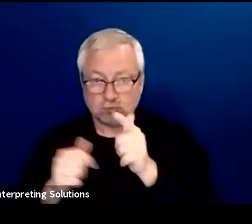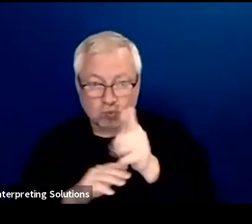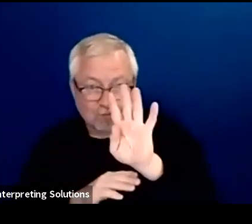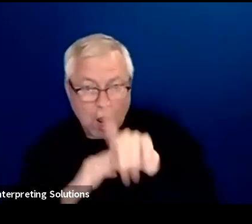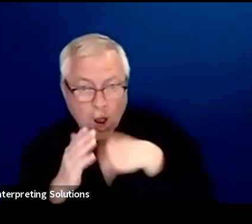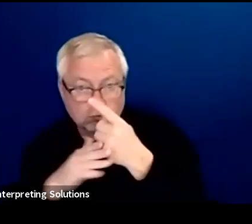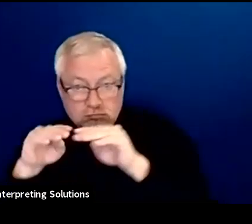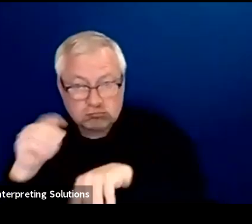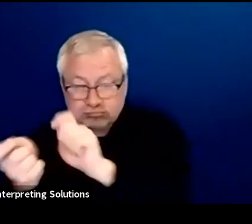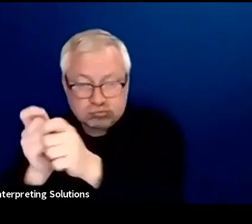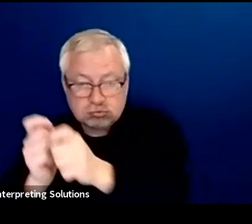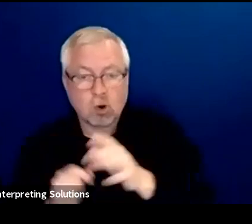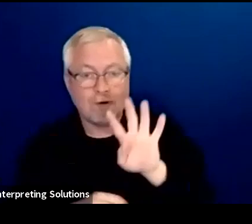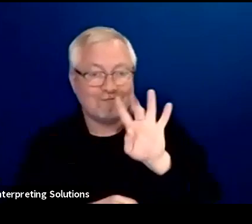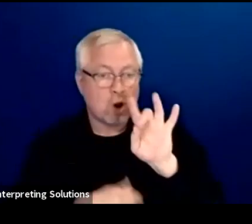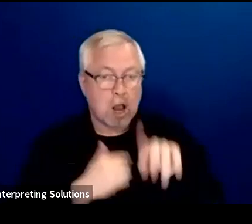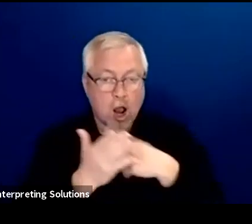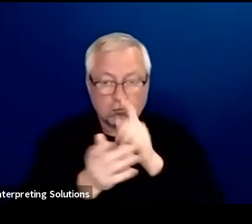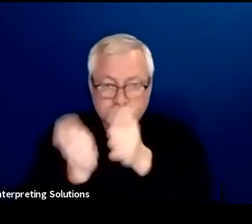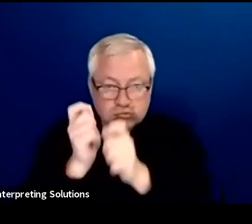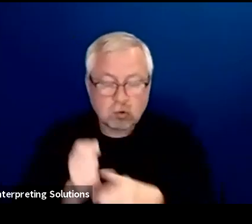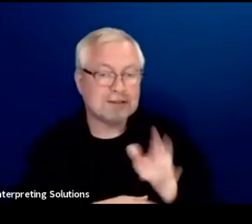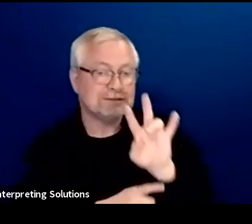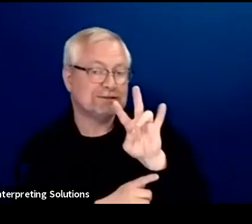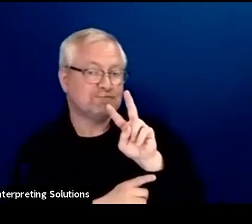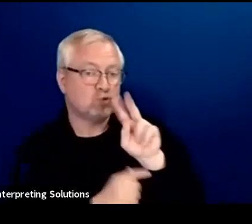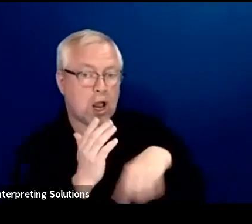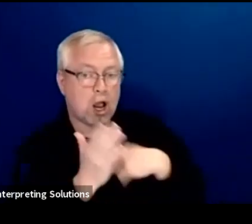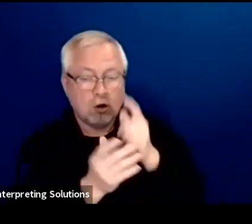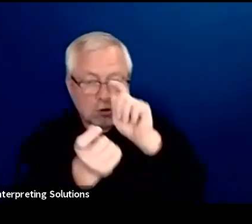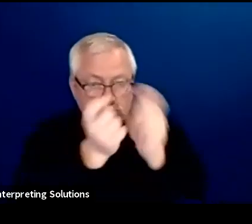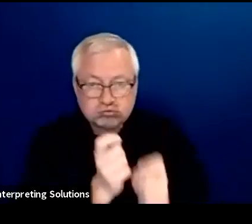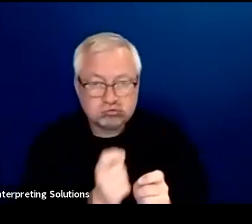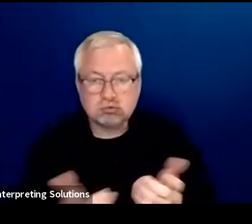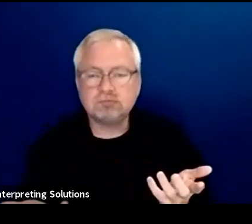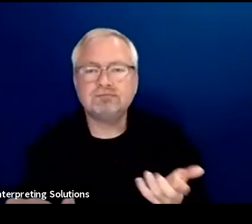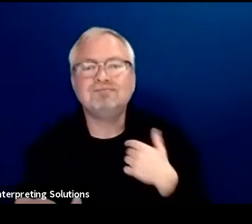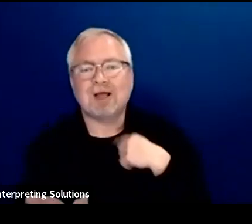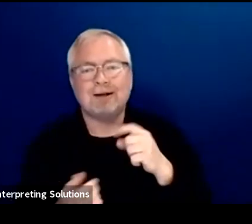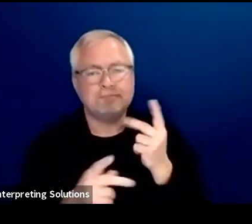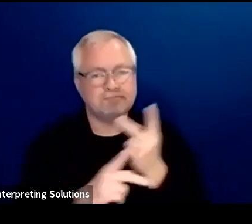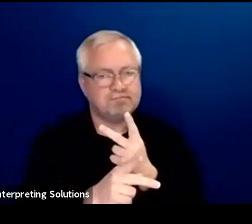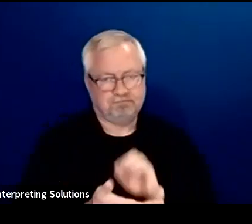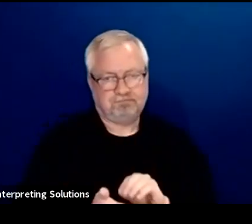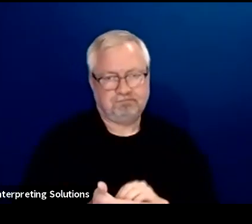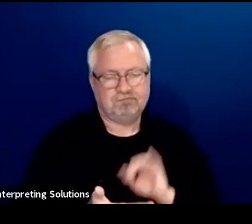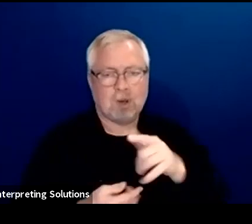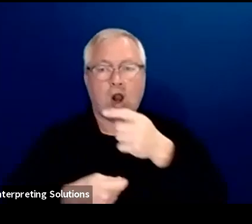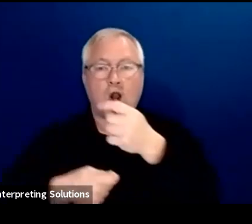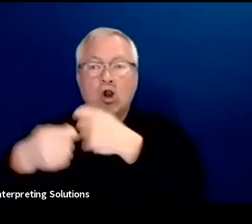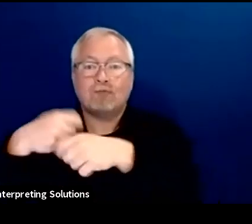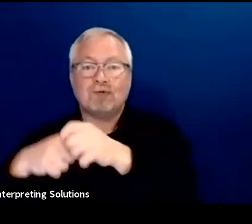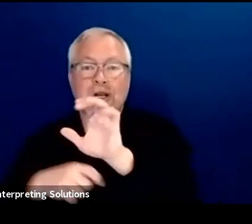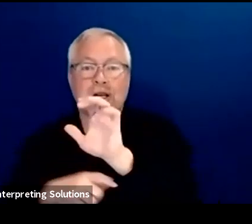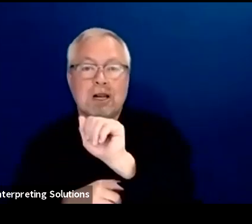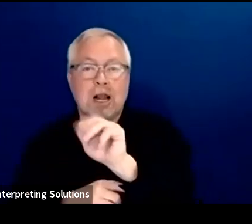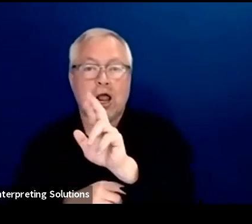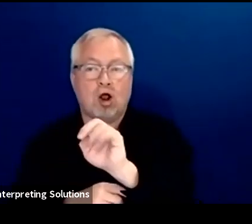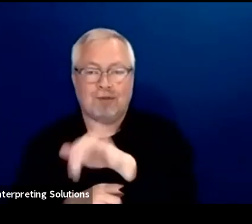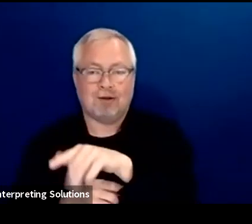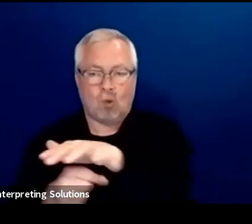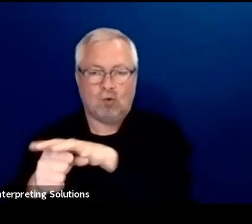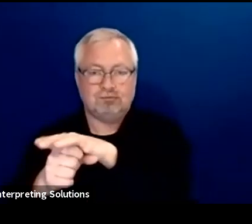what would be the contingency plans after that in some of these alternative care sites, as Joe was explaining. But and I think some of